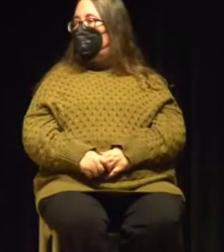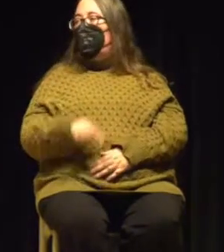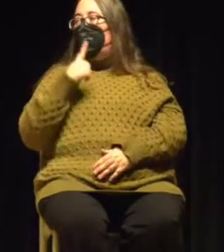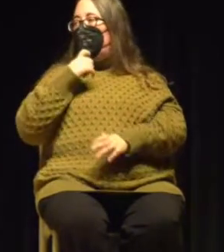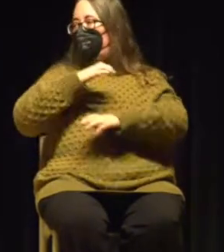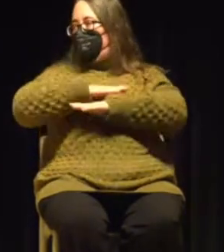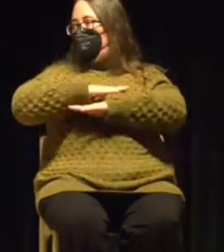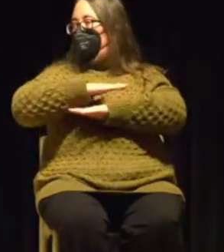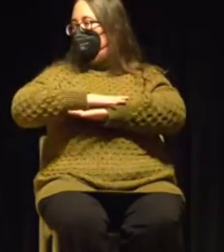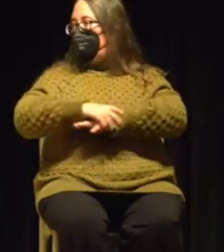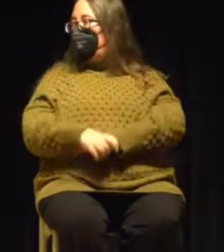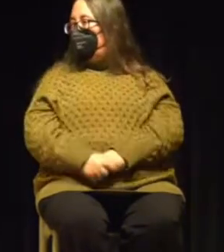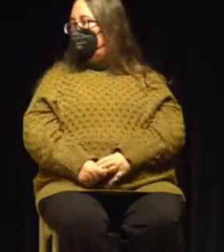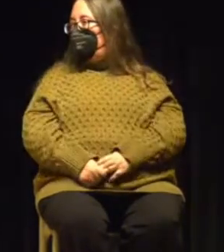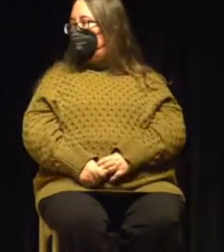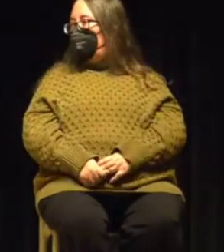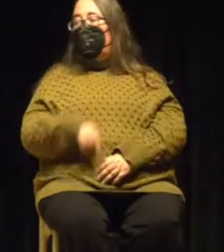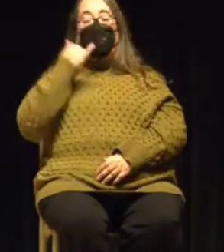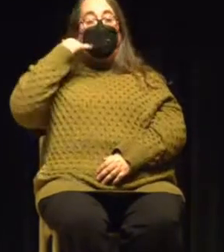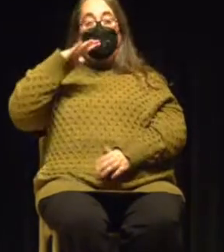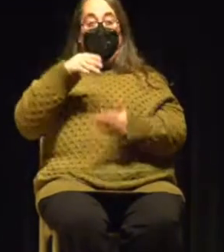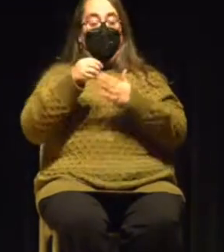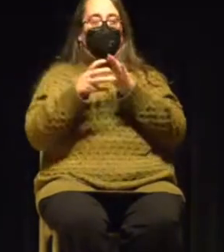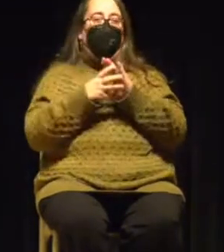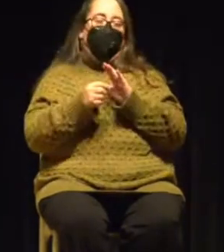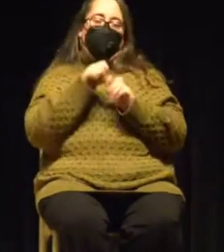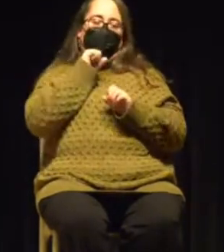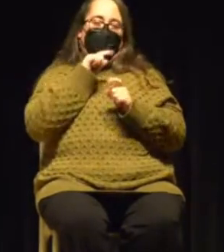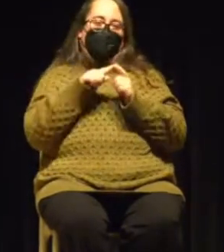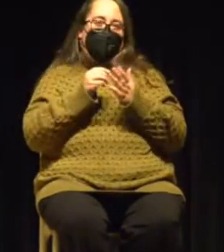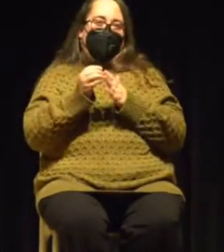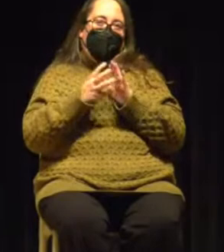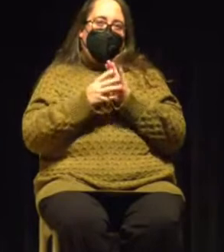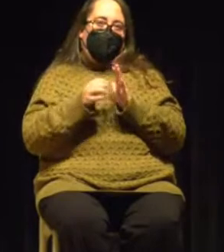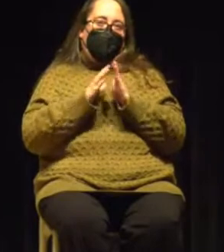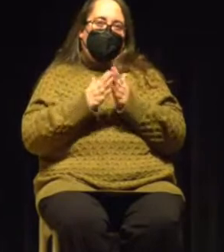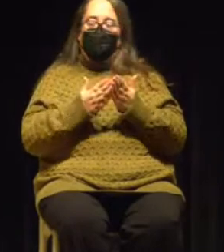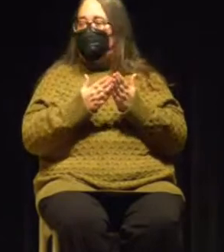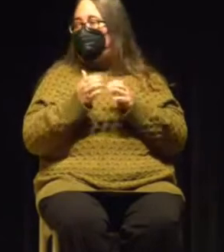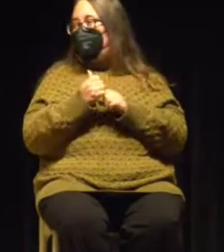Table. And if you haven't bought a copy of the book, we would love for you to buy a copy of the book